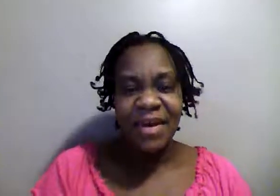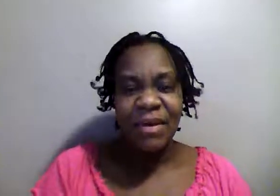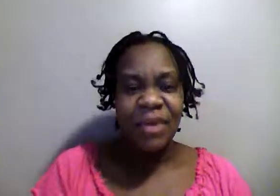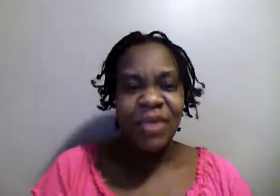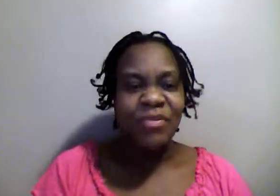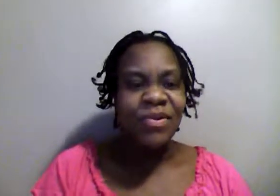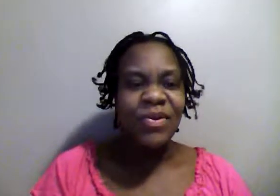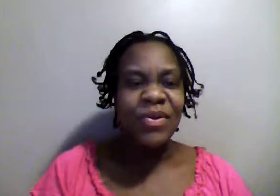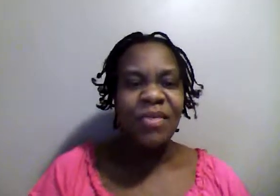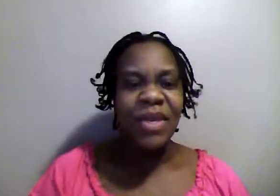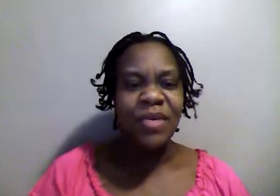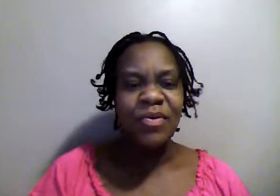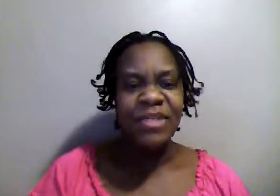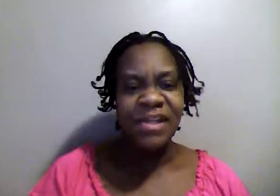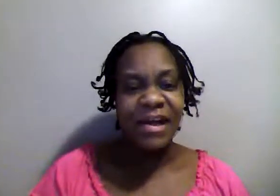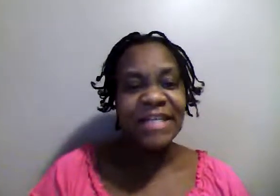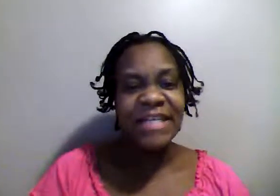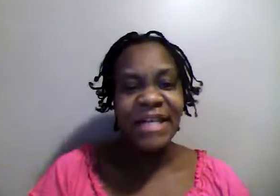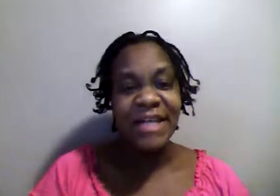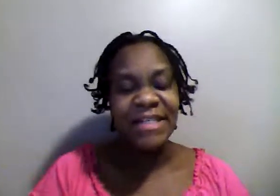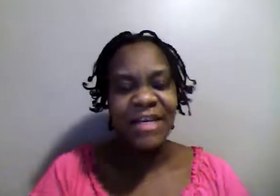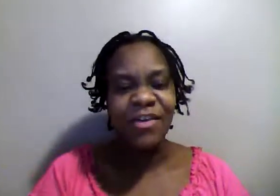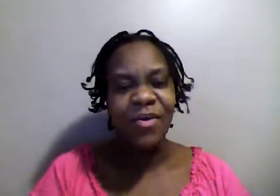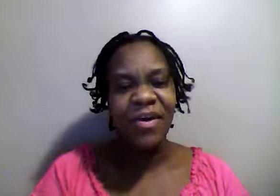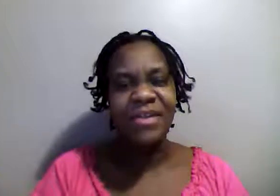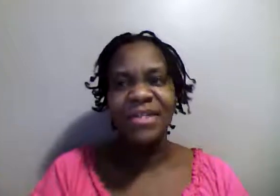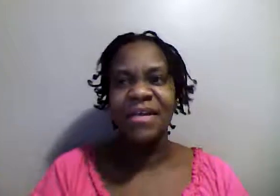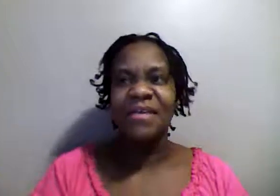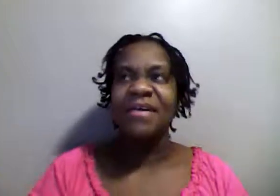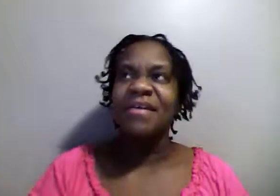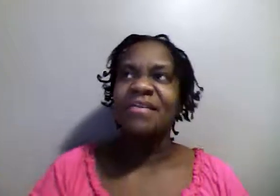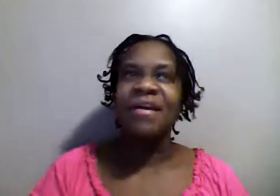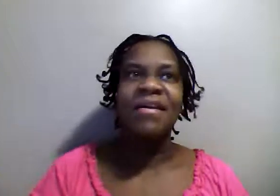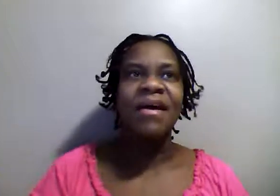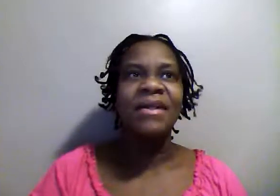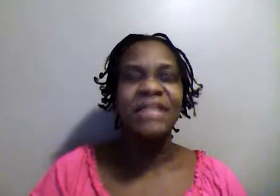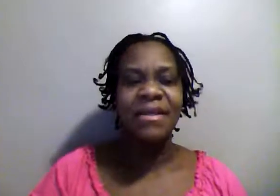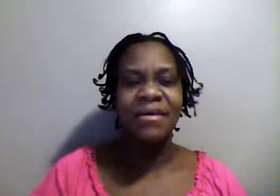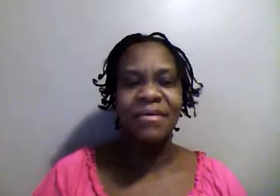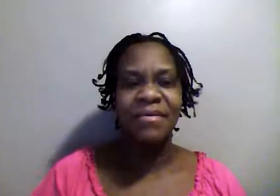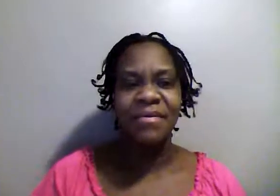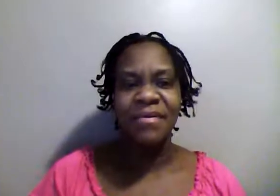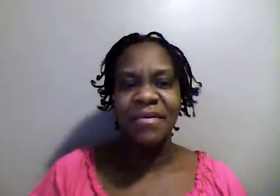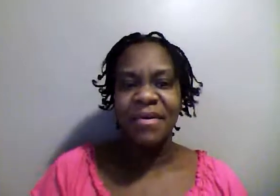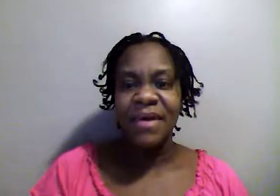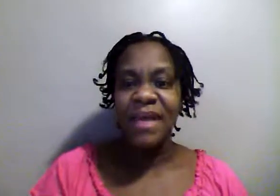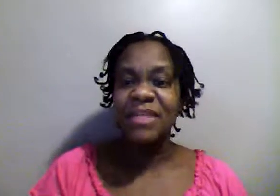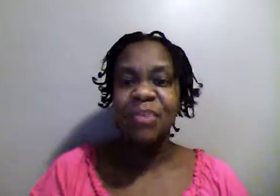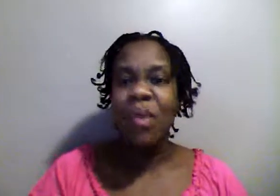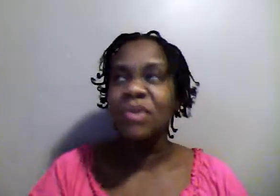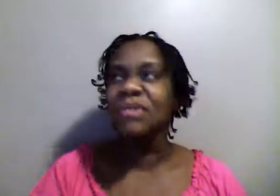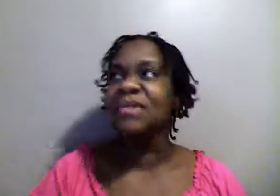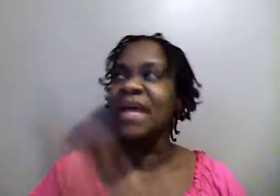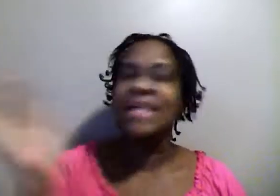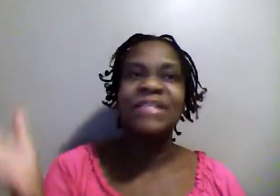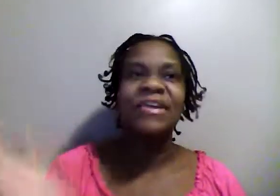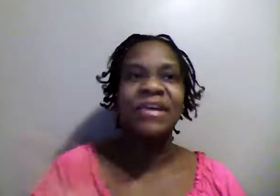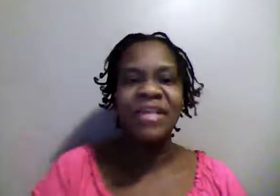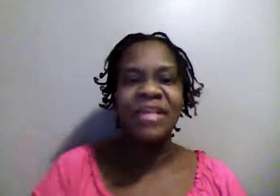When you know that when you start seedlings indoors, they are not exposed to the external temperature,